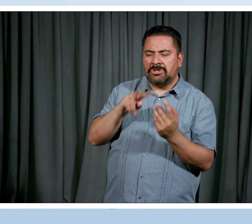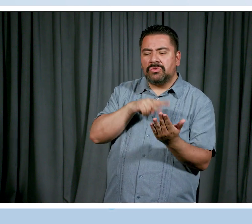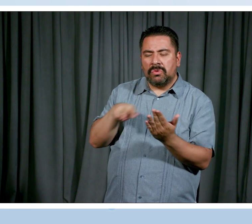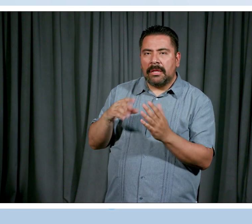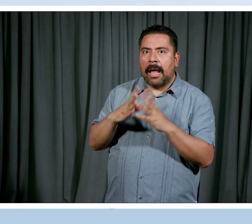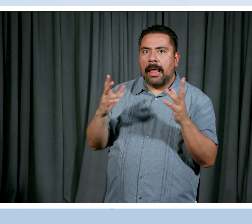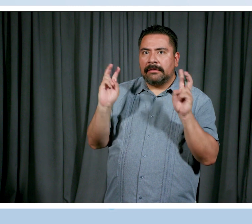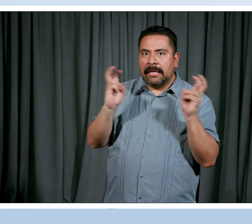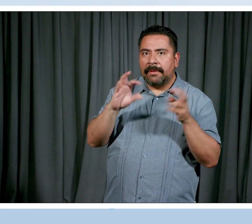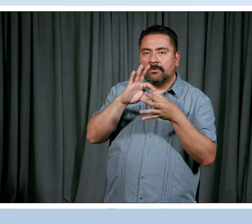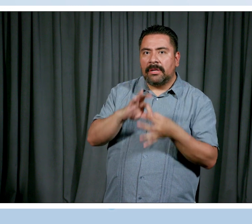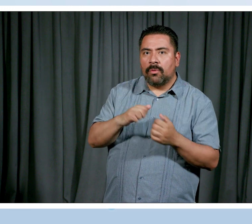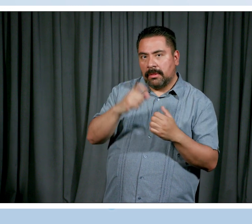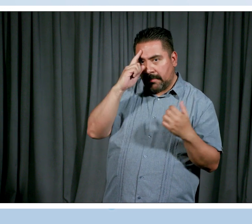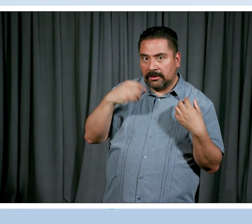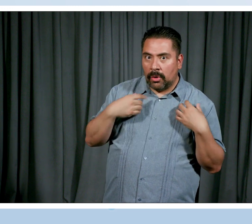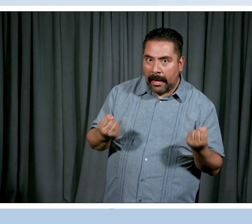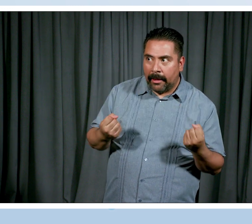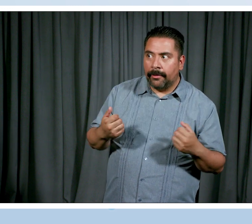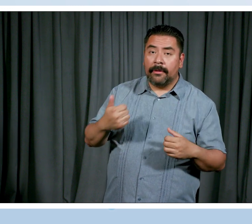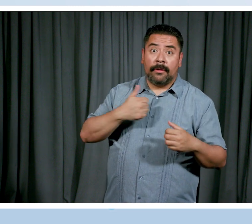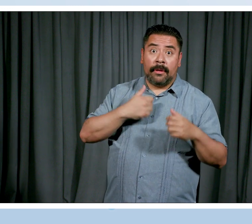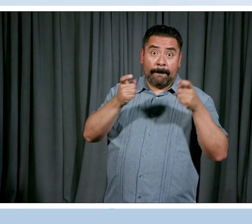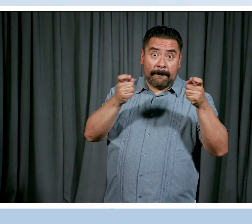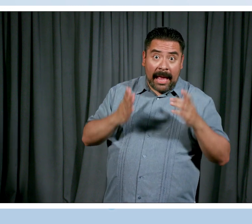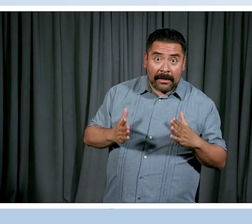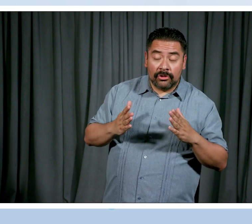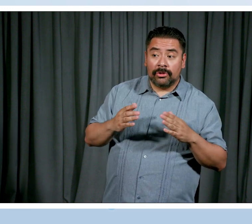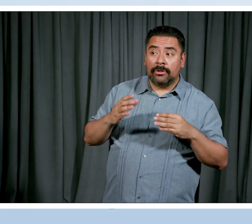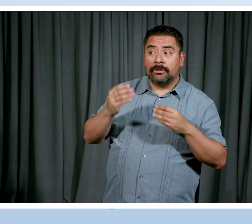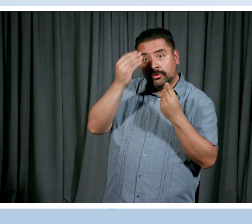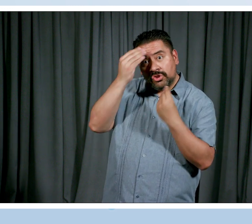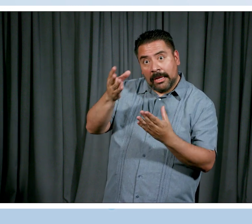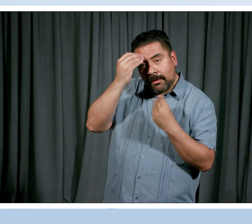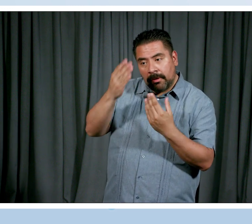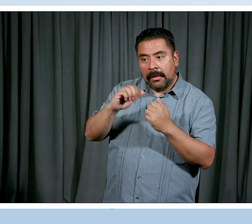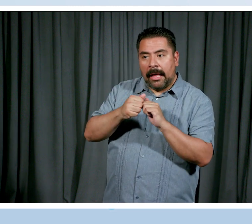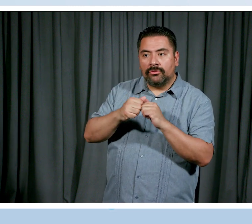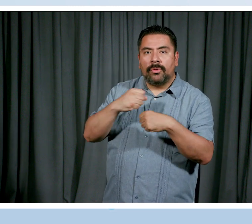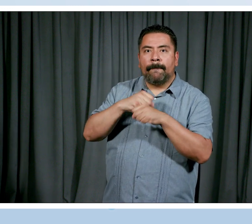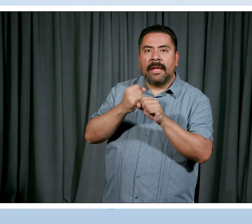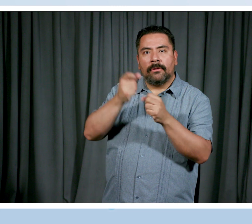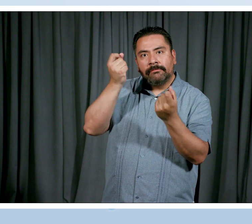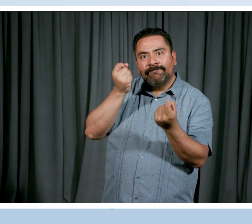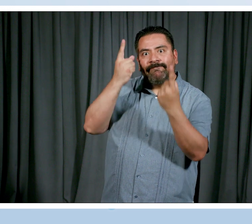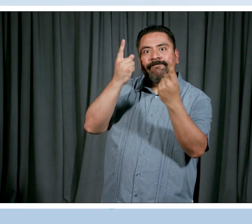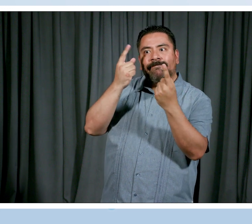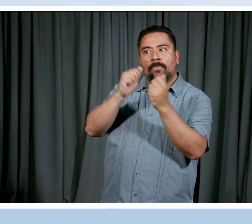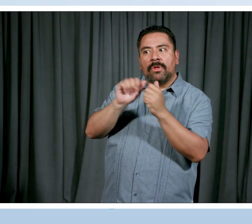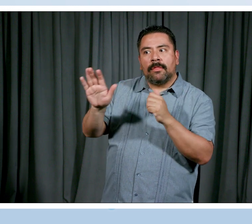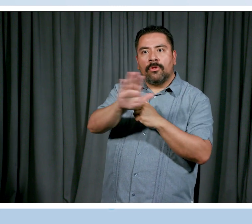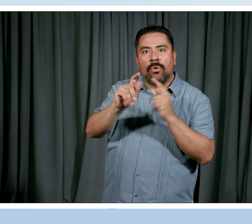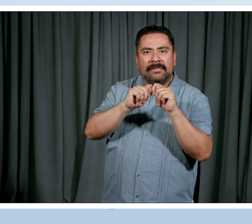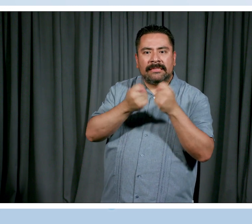topics around mental health and being a manager and sharing and how to build empathy among your team. And